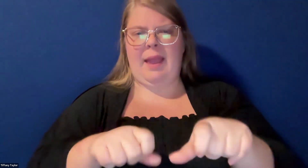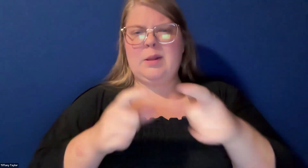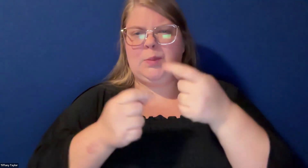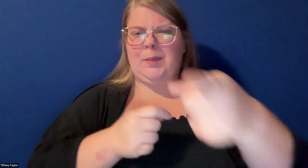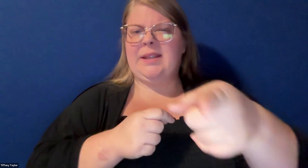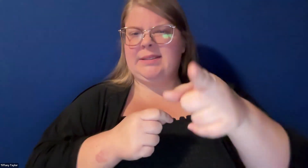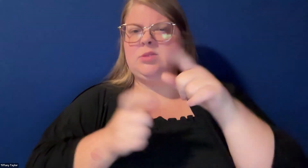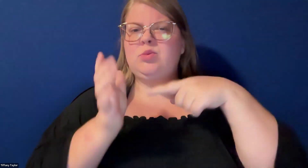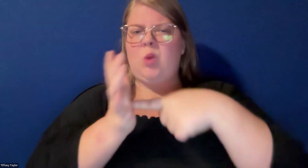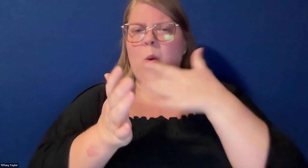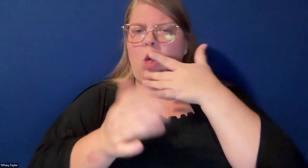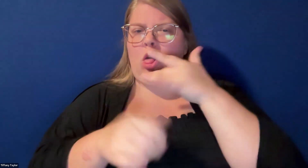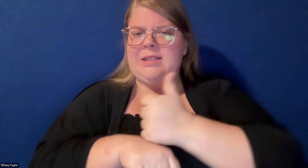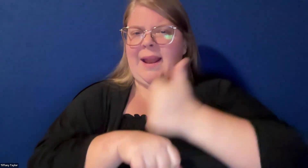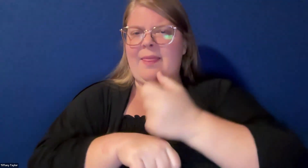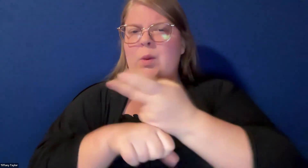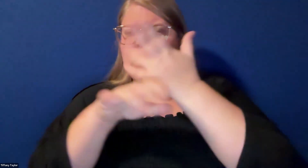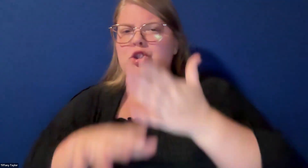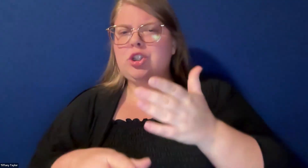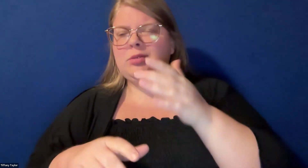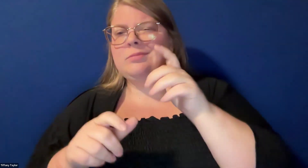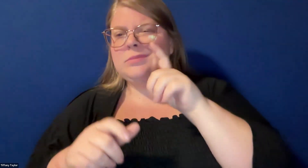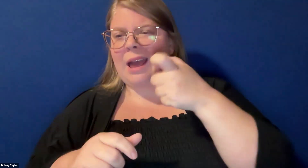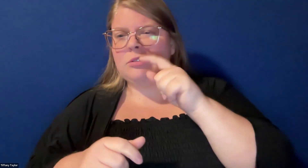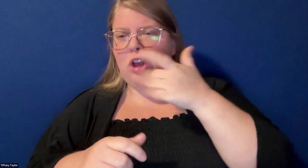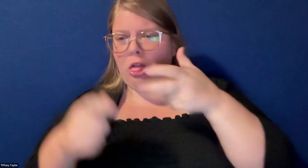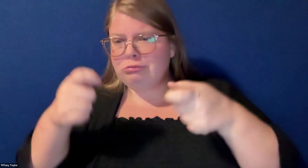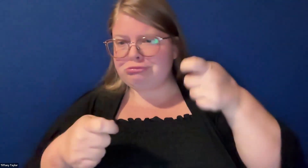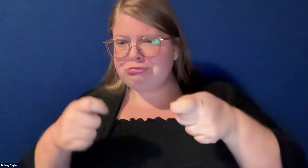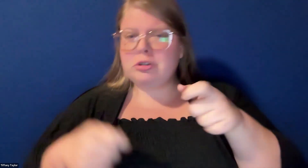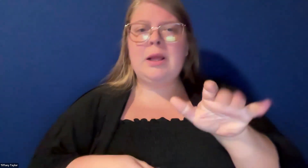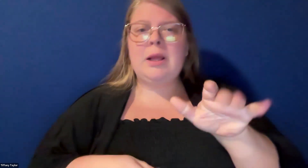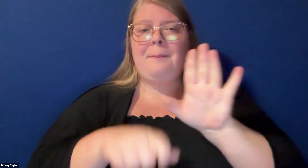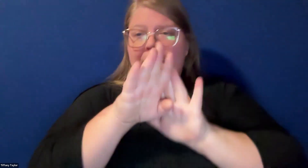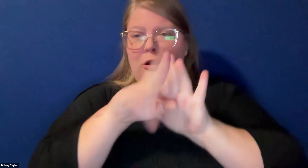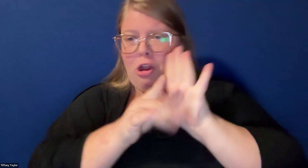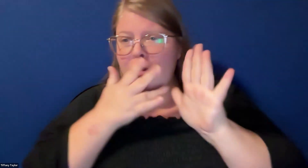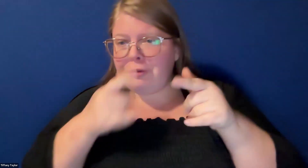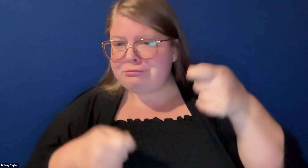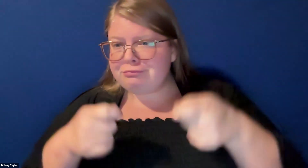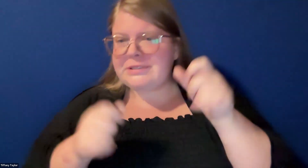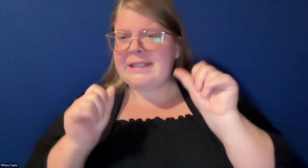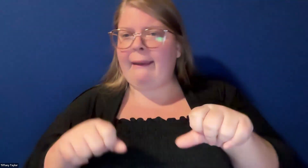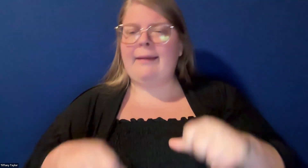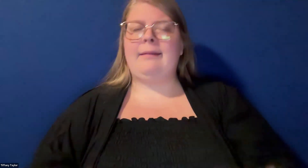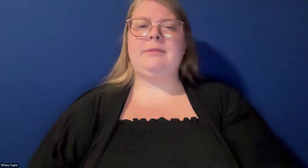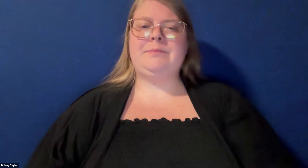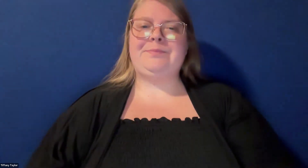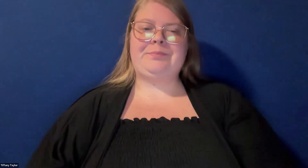can change the color, text color. User can change the background color. So if anything is having